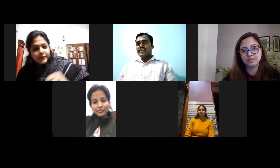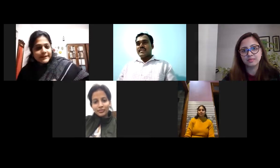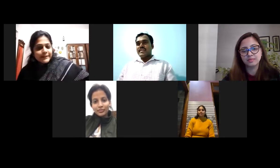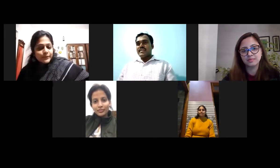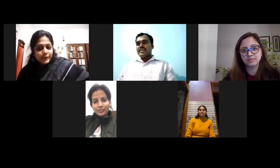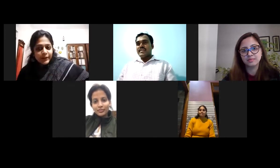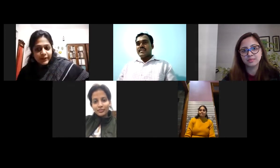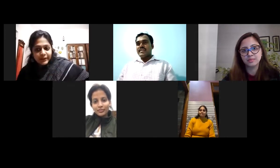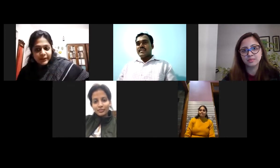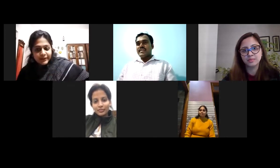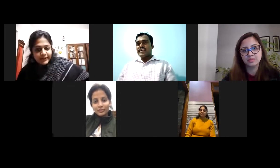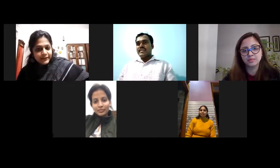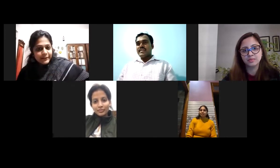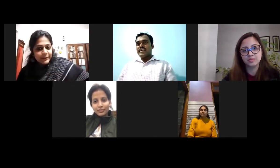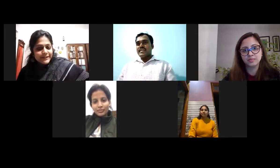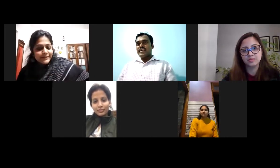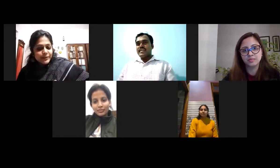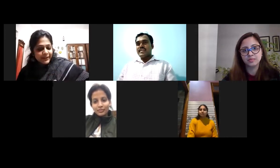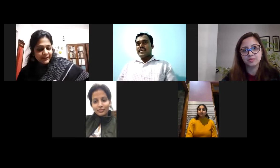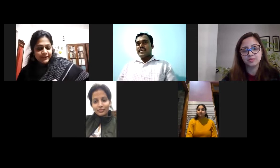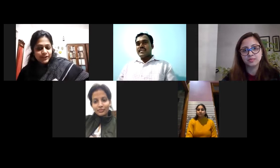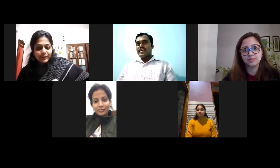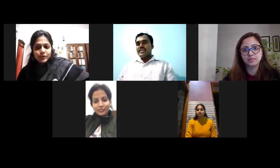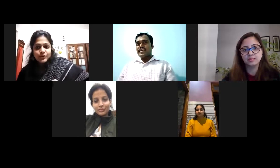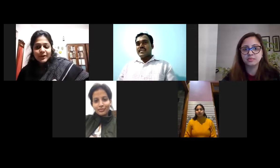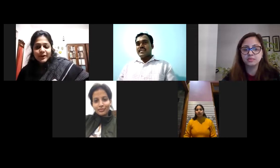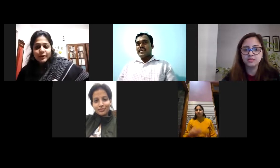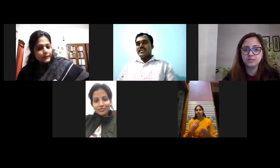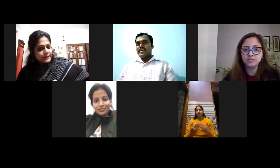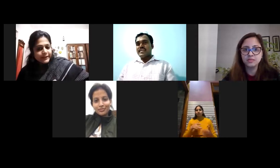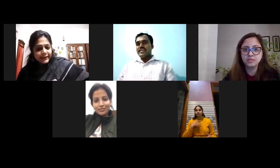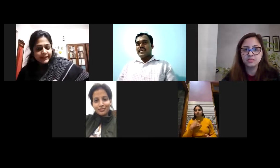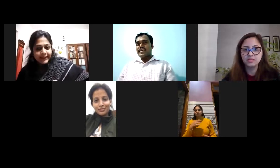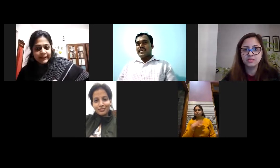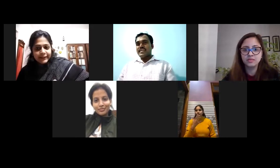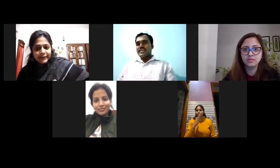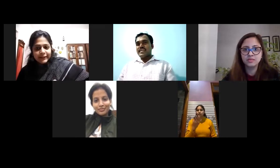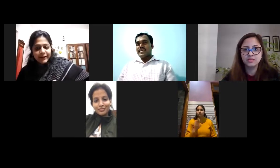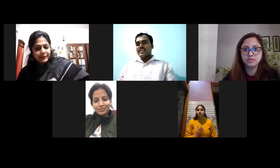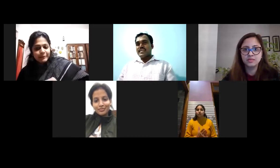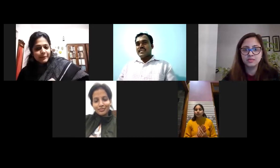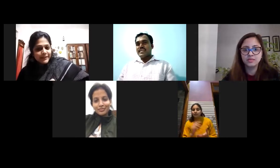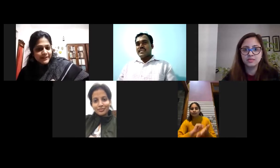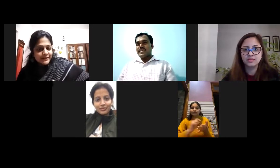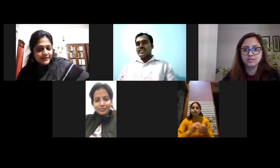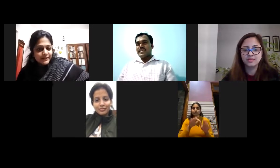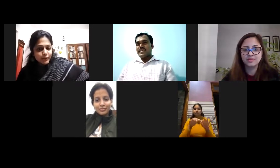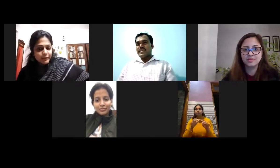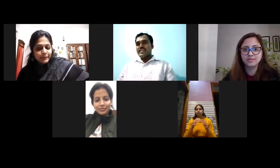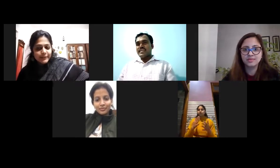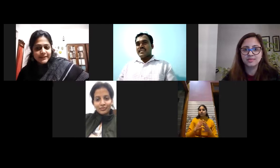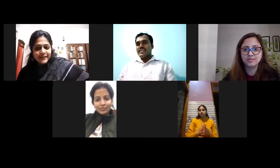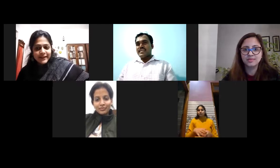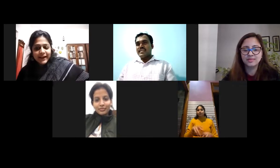All right, there seems to be nothing that anybody seems to be writing in the chat box. Once again, I thank our three paper presenters for